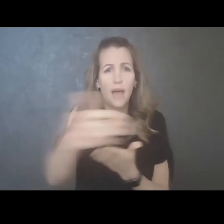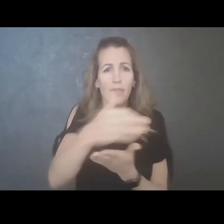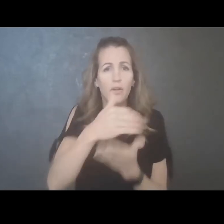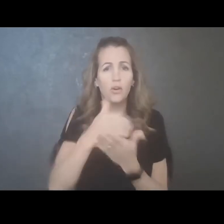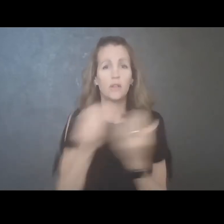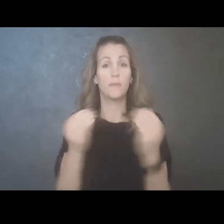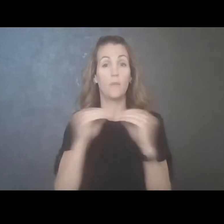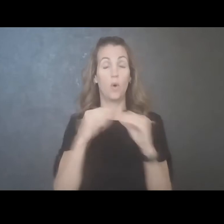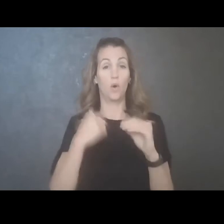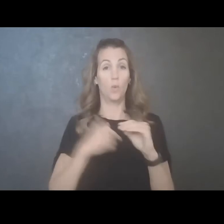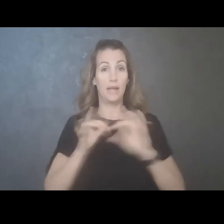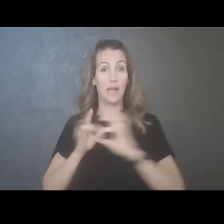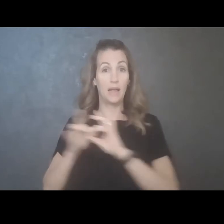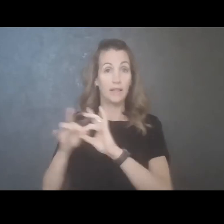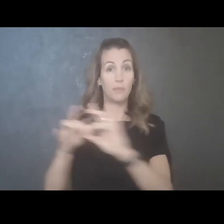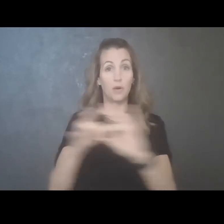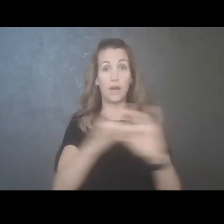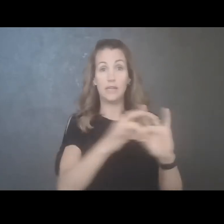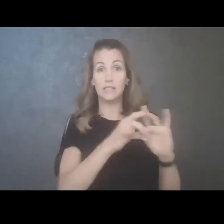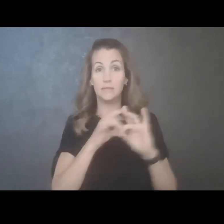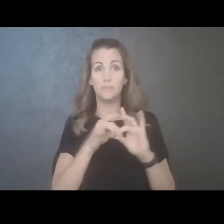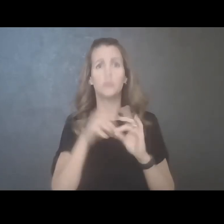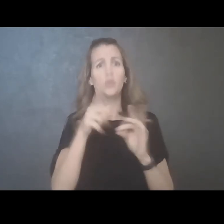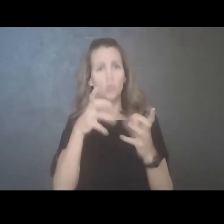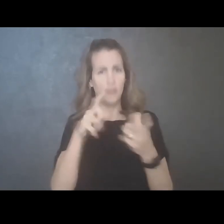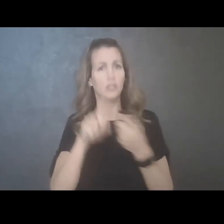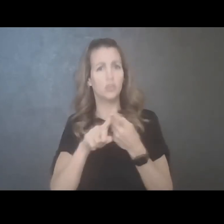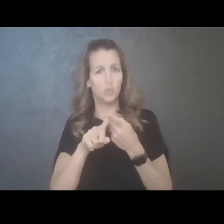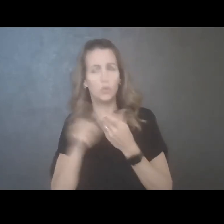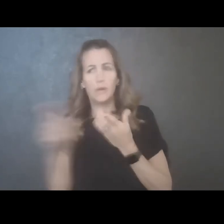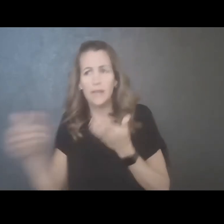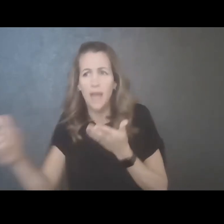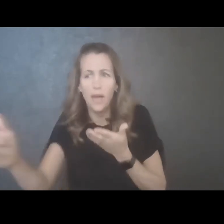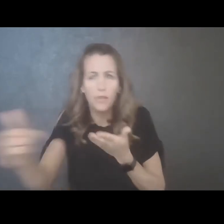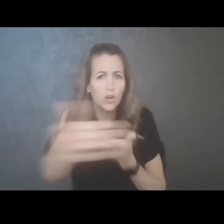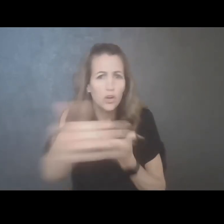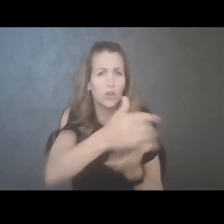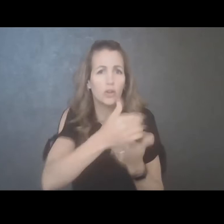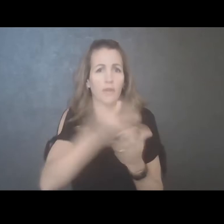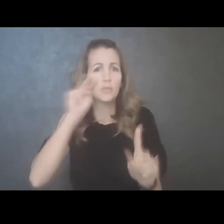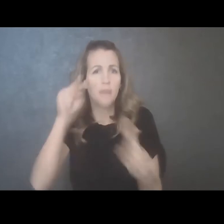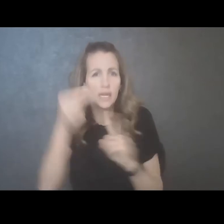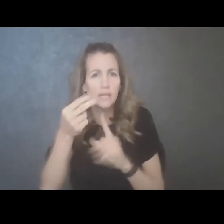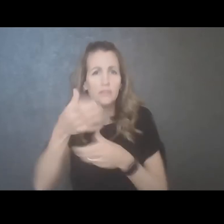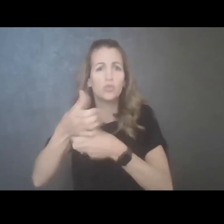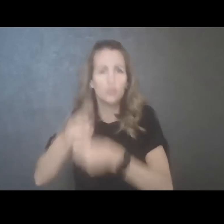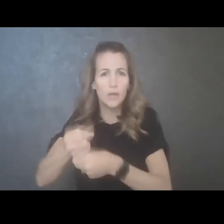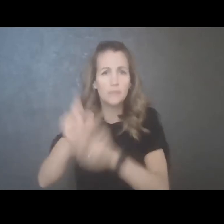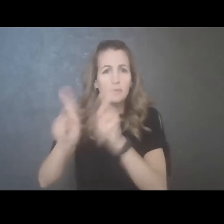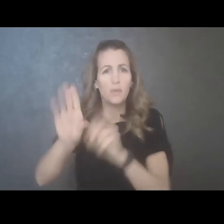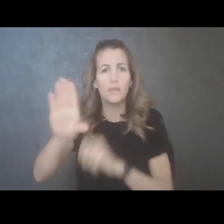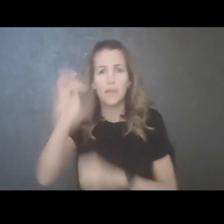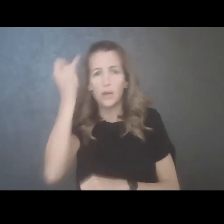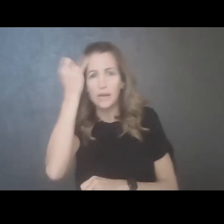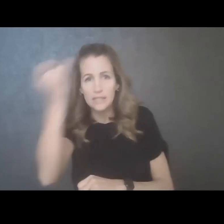once we surround yourself with those right people, you want to gather those perspectives, you want to collaborate with those people, you want to trust their ideas and their decisions, because perspective is